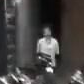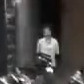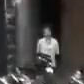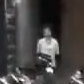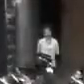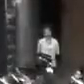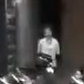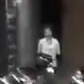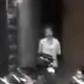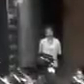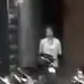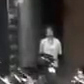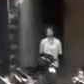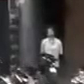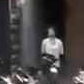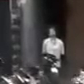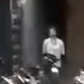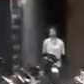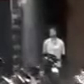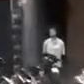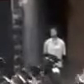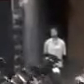stand?